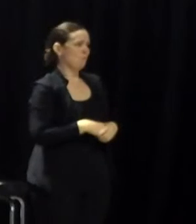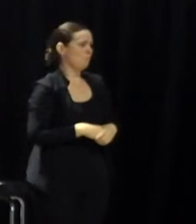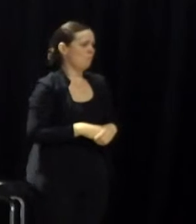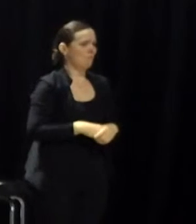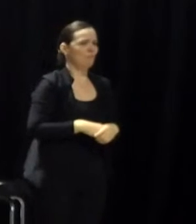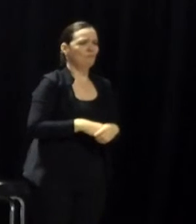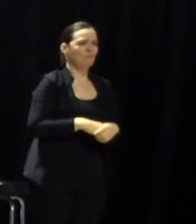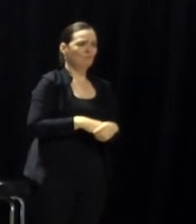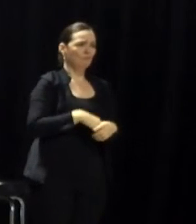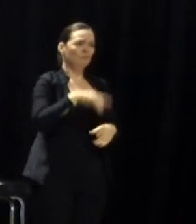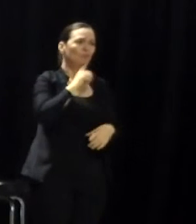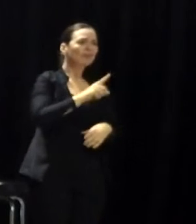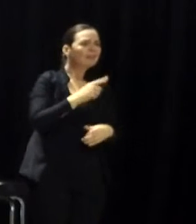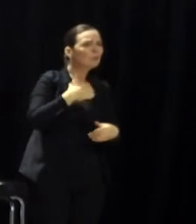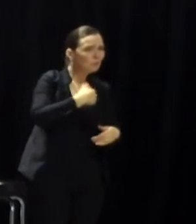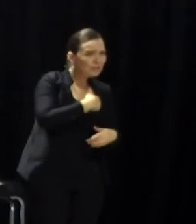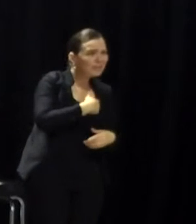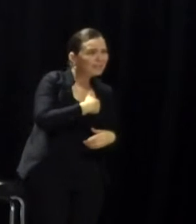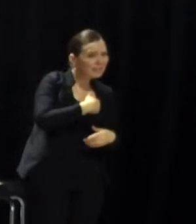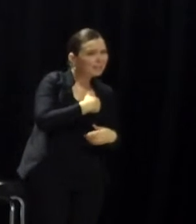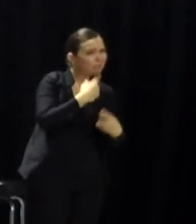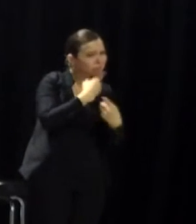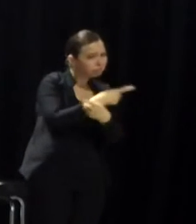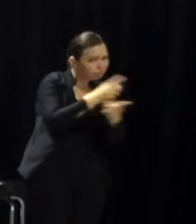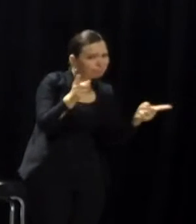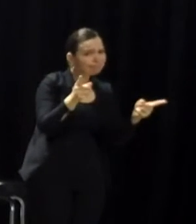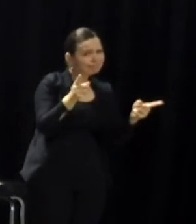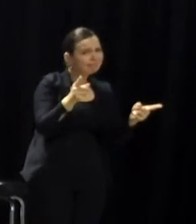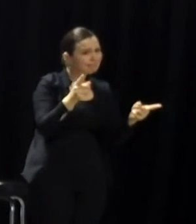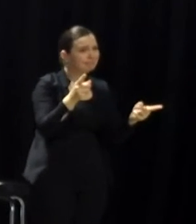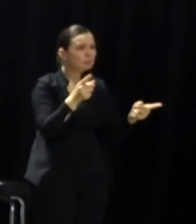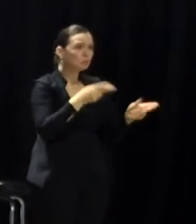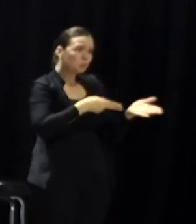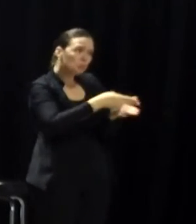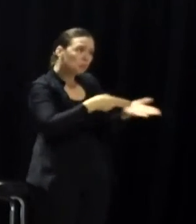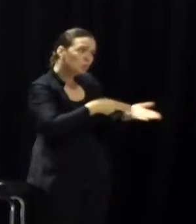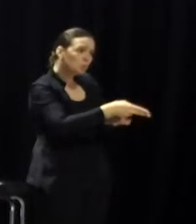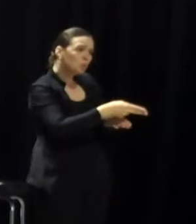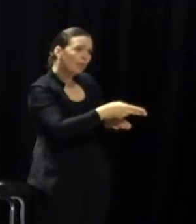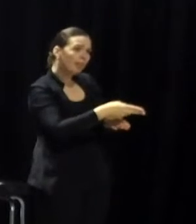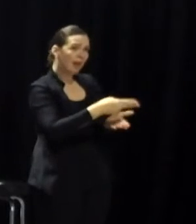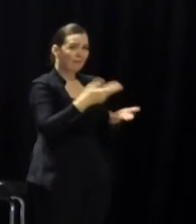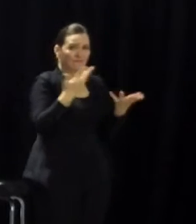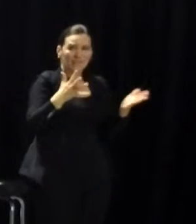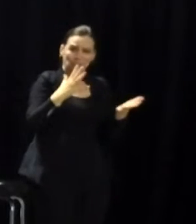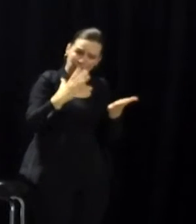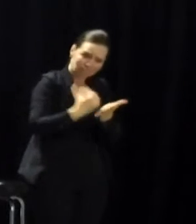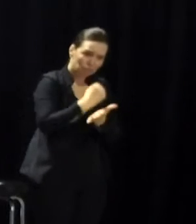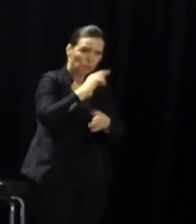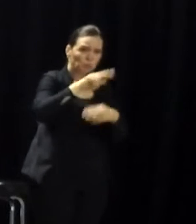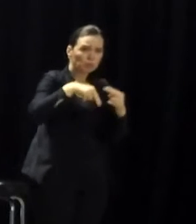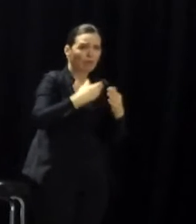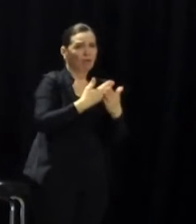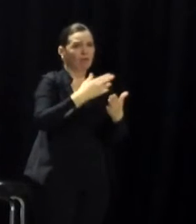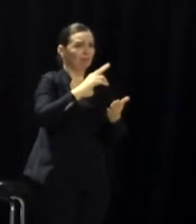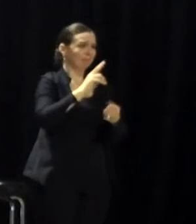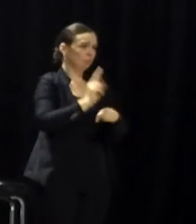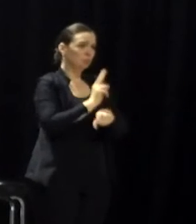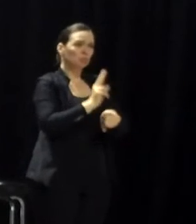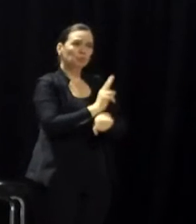true, your people, when you have to vaccinate, and think about this, we know our community very